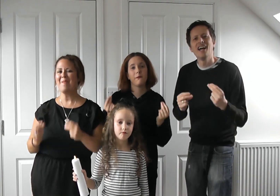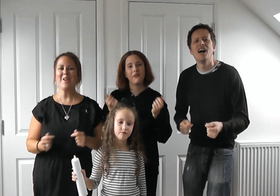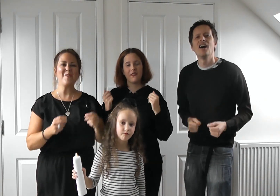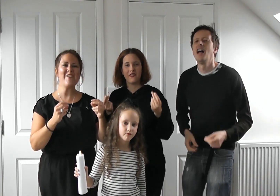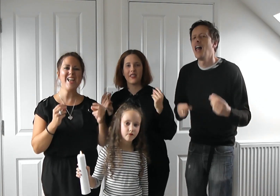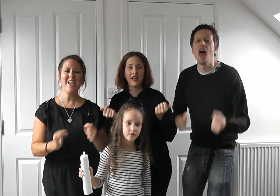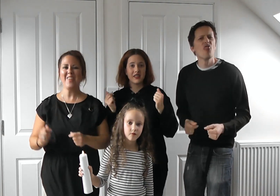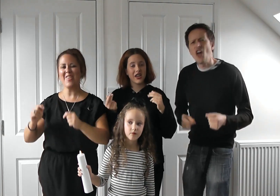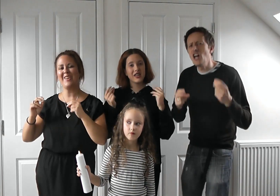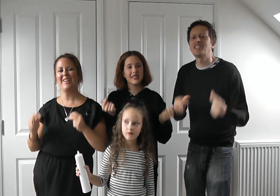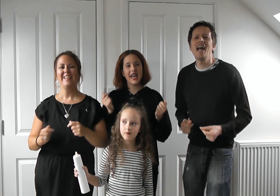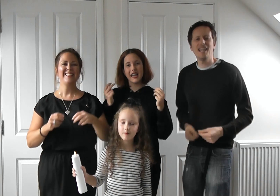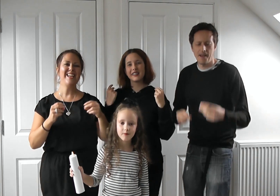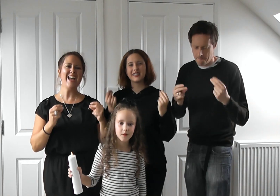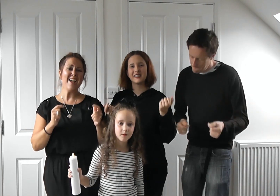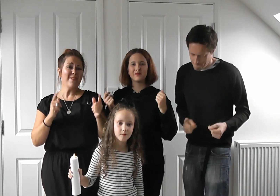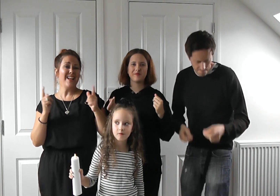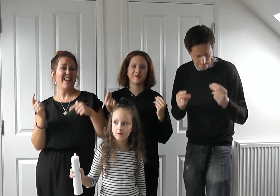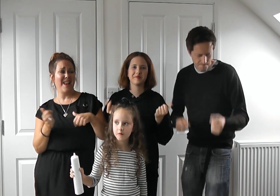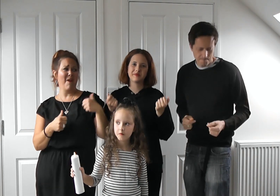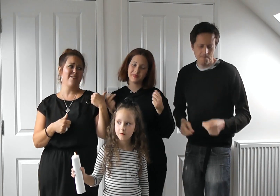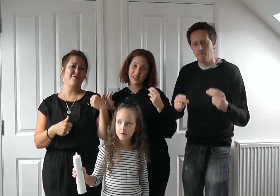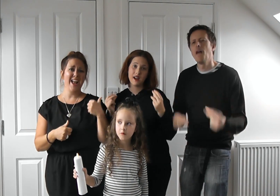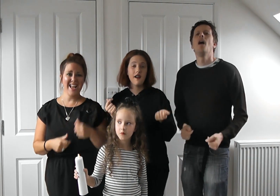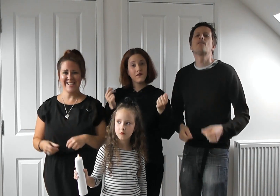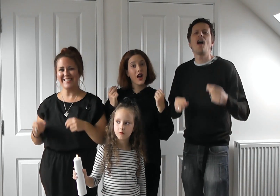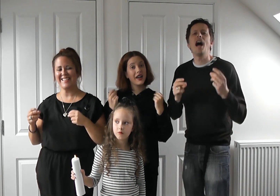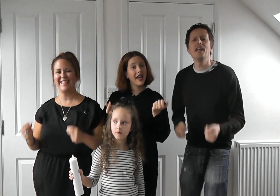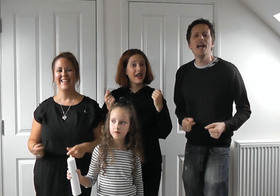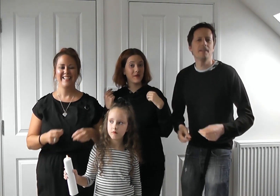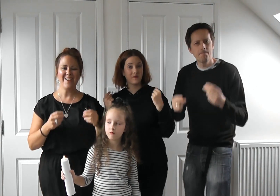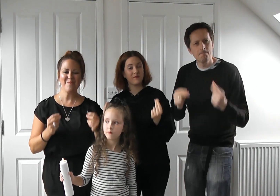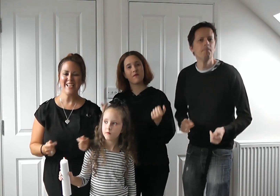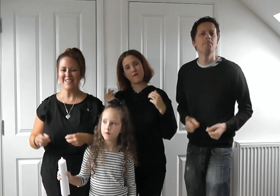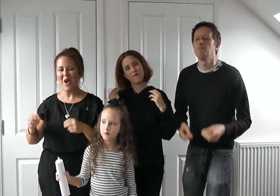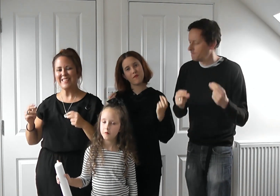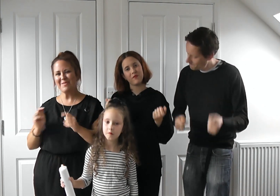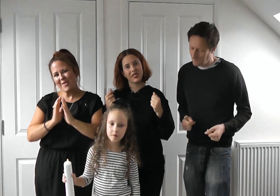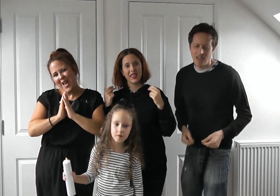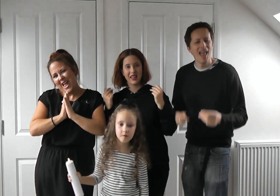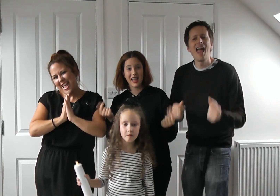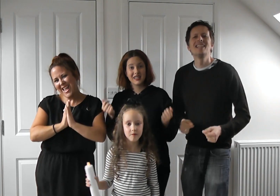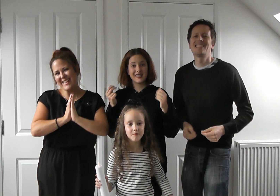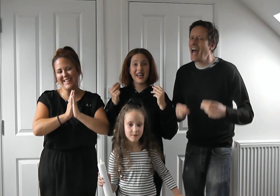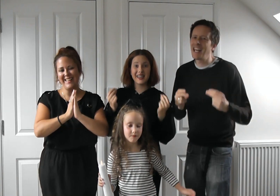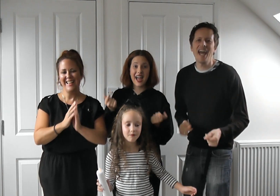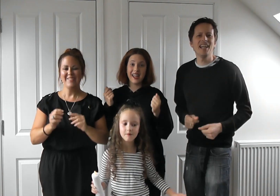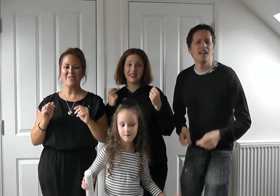more faith. Thursday gave me a little more grace. Friday told me to watch and pray. Saturday told